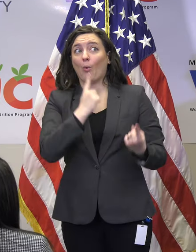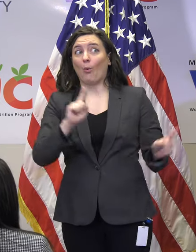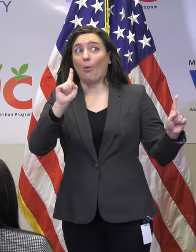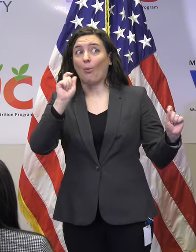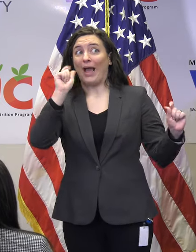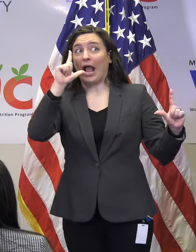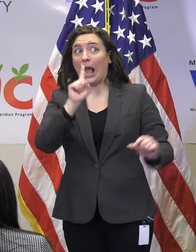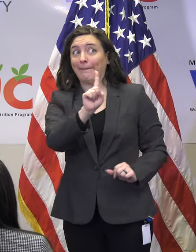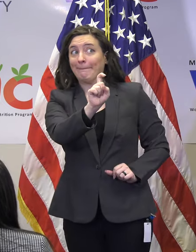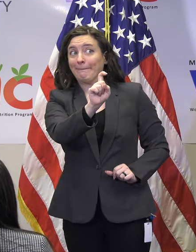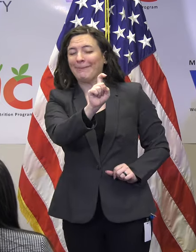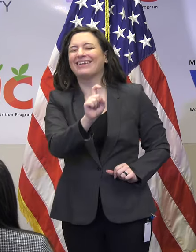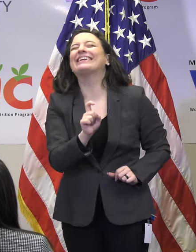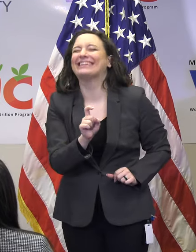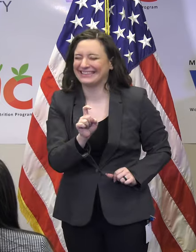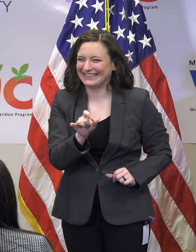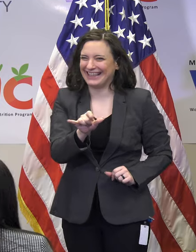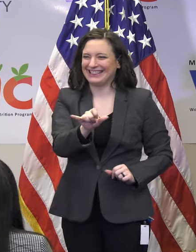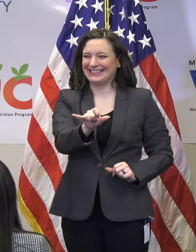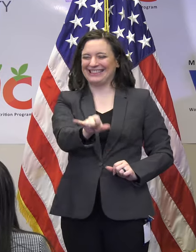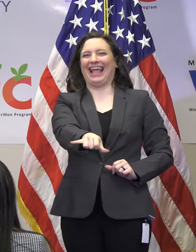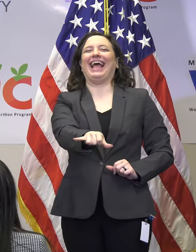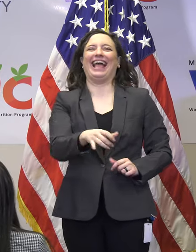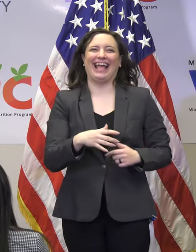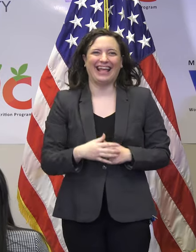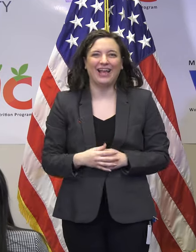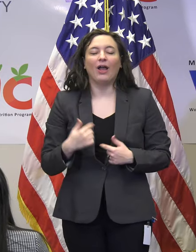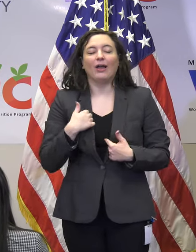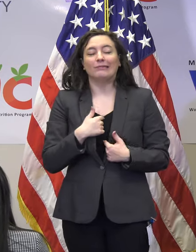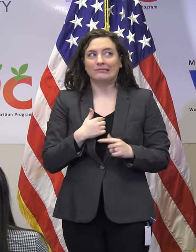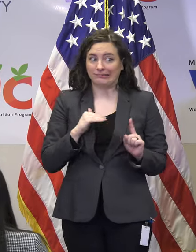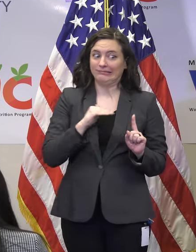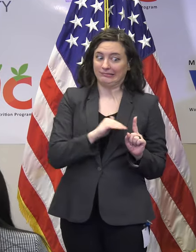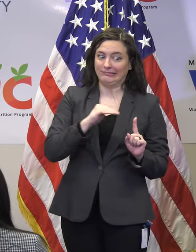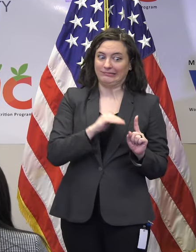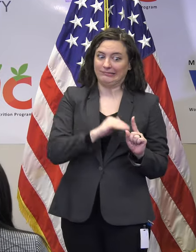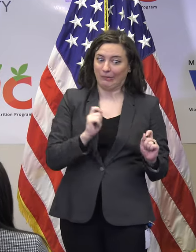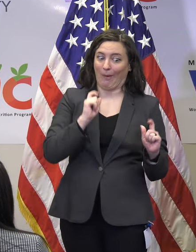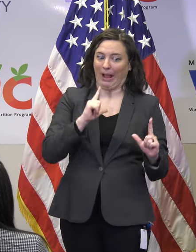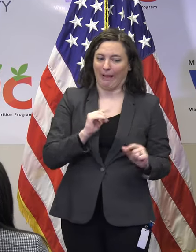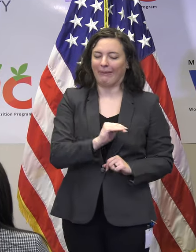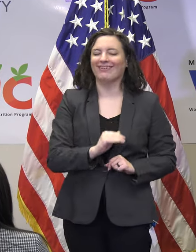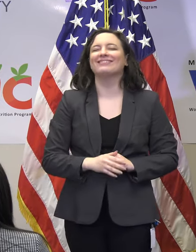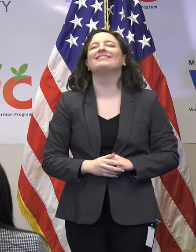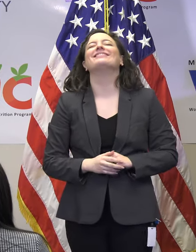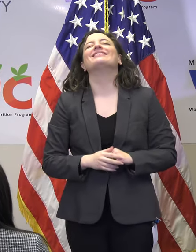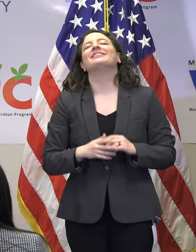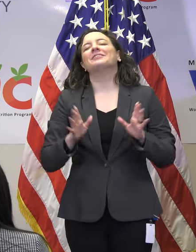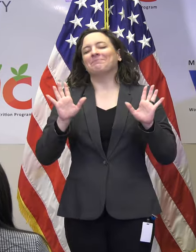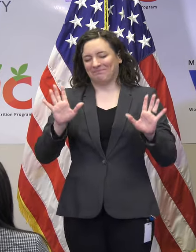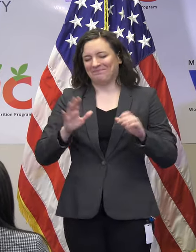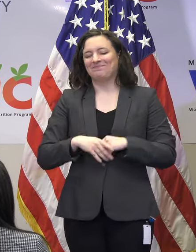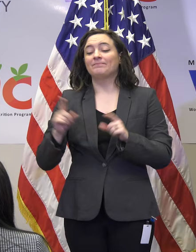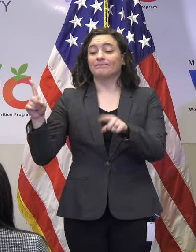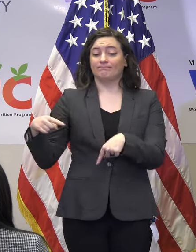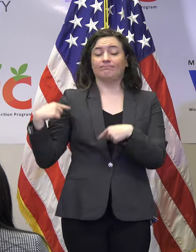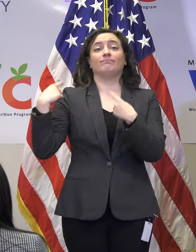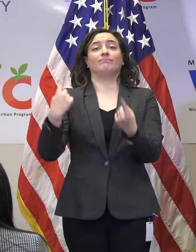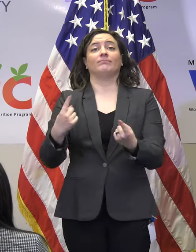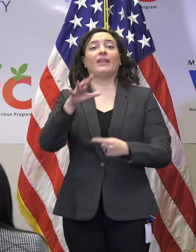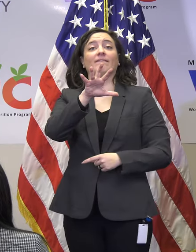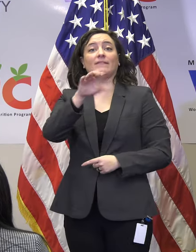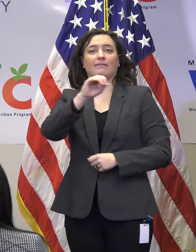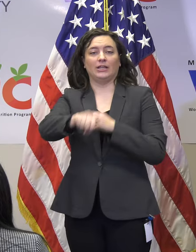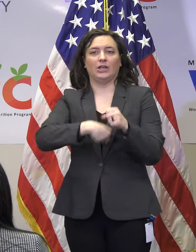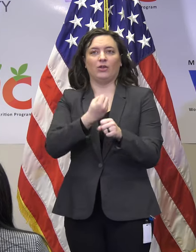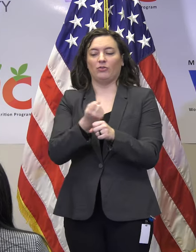program. So that's what we're hoping for in a new wake of Groundhog's Day. For 50 years, WIC has been at the